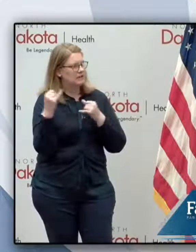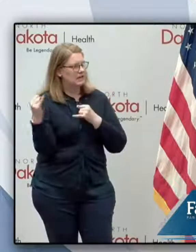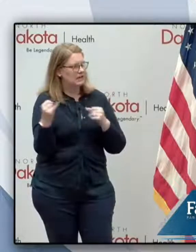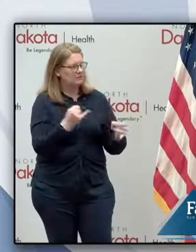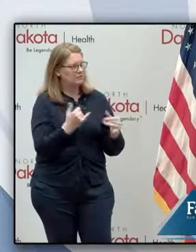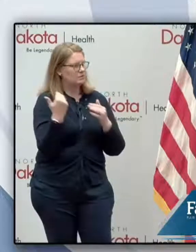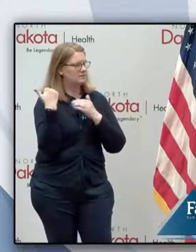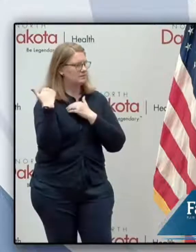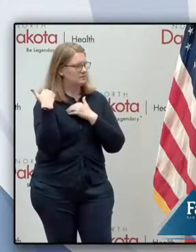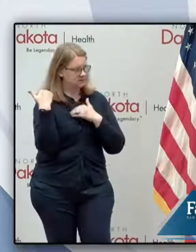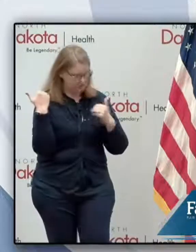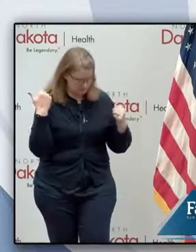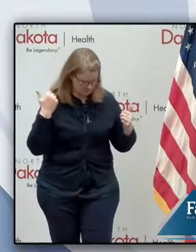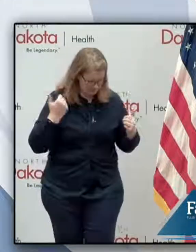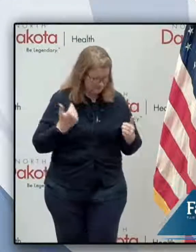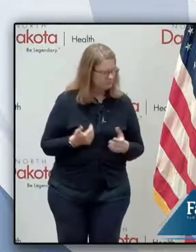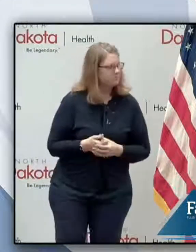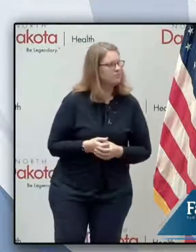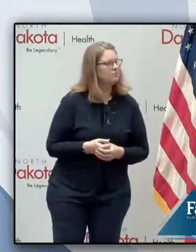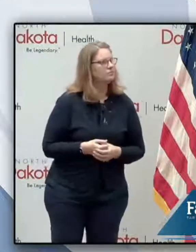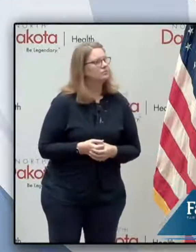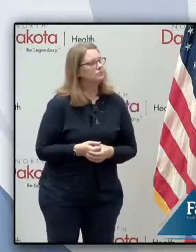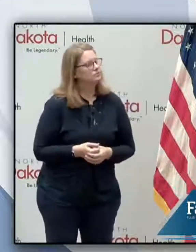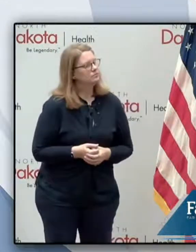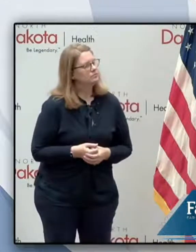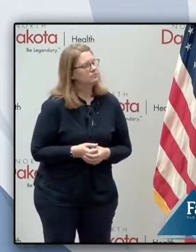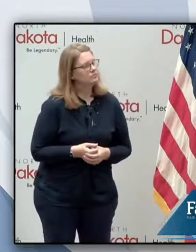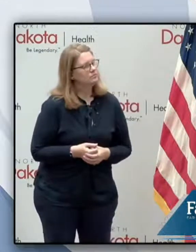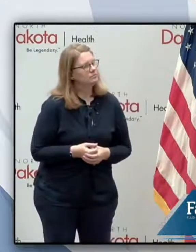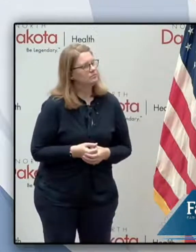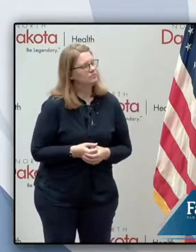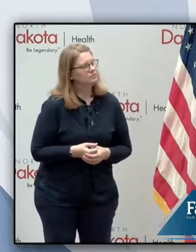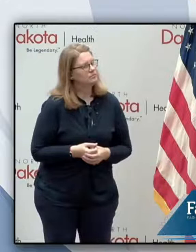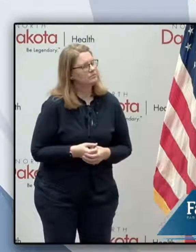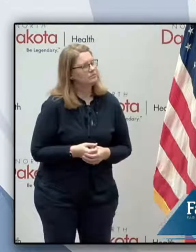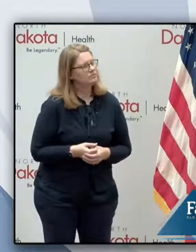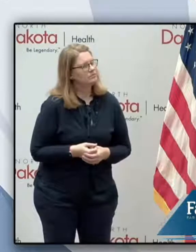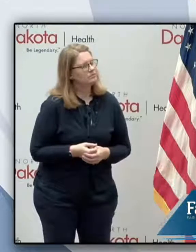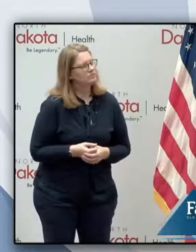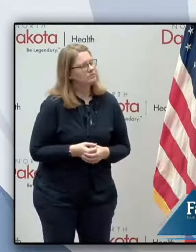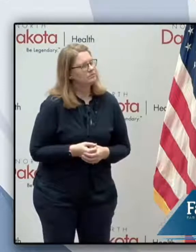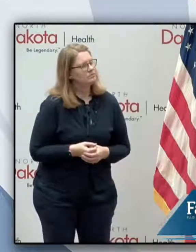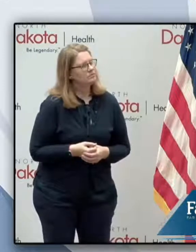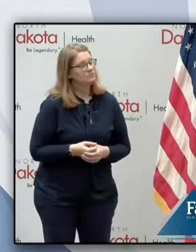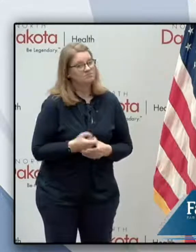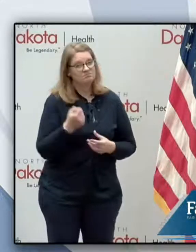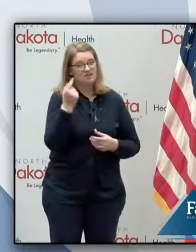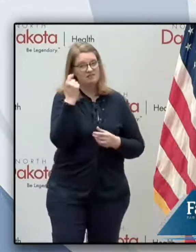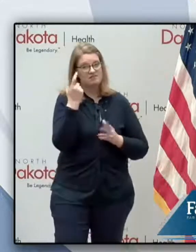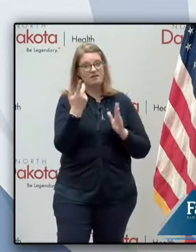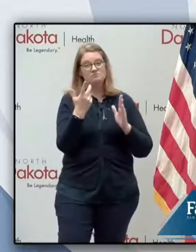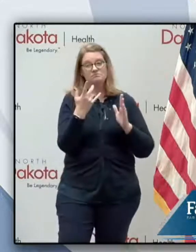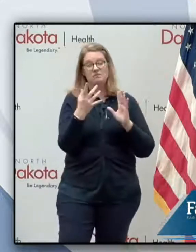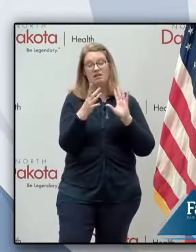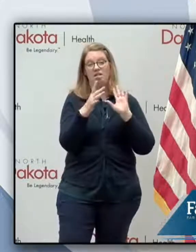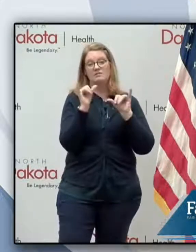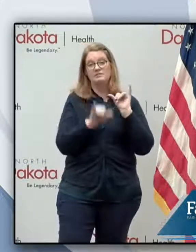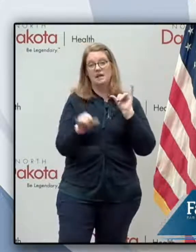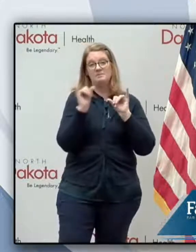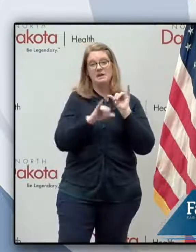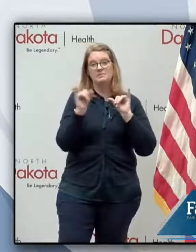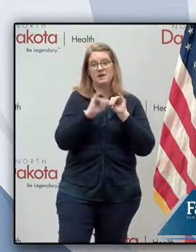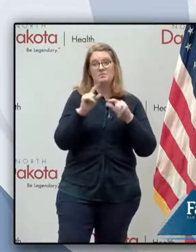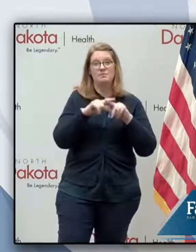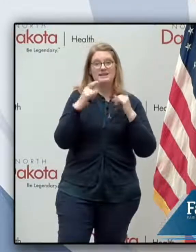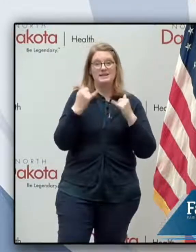responsibility. So at what point do you say, and I mean, since then cases have been increasing and deaths have been increasing, so at what